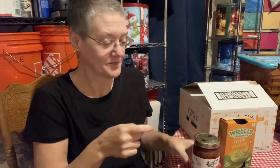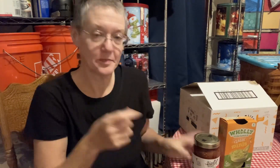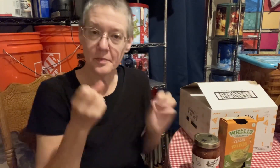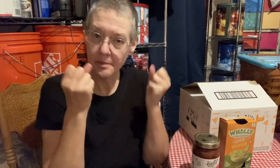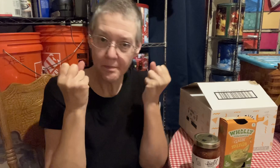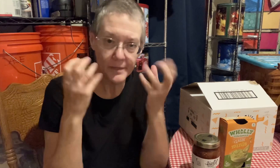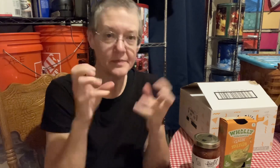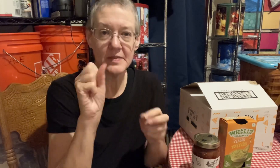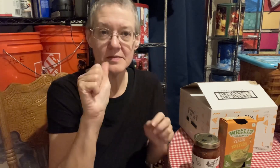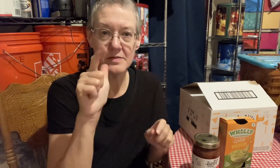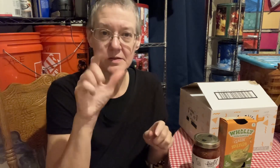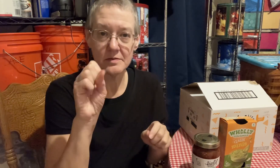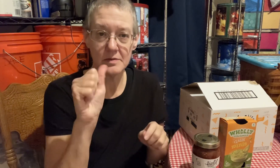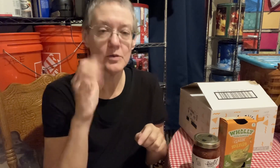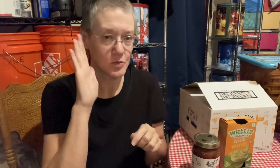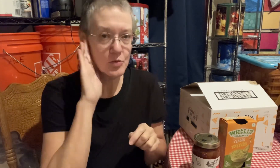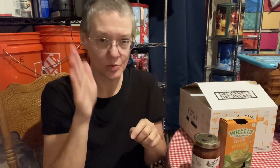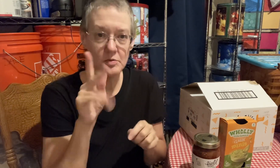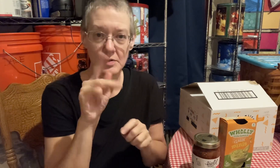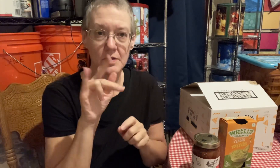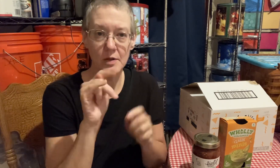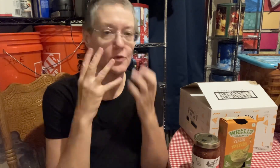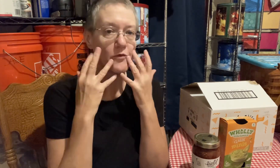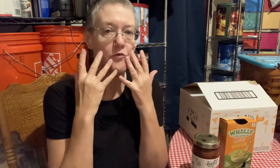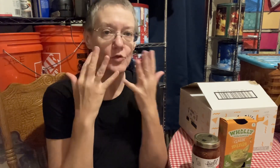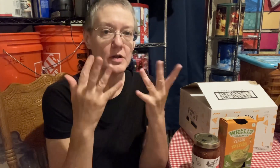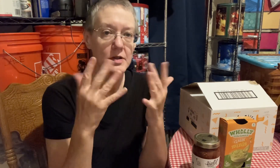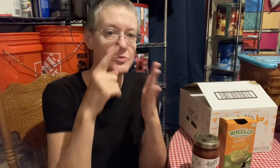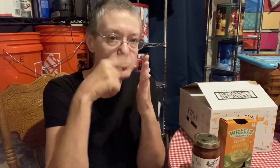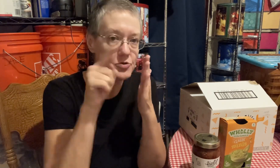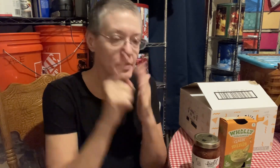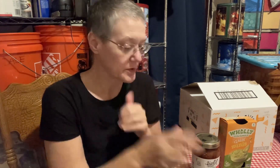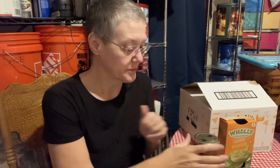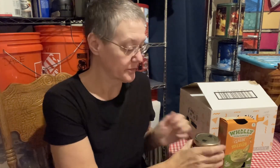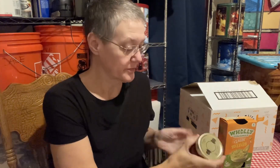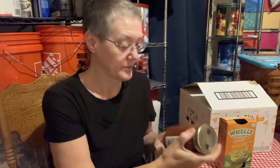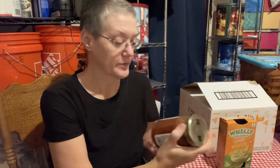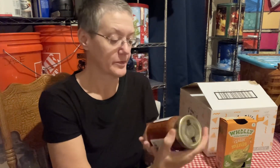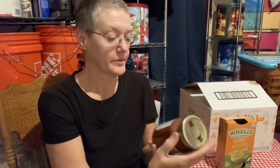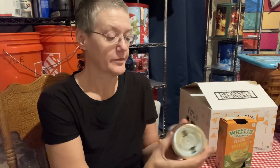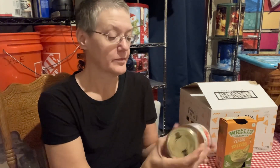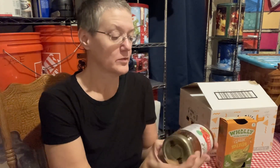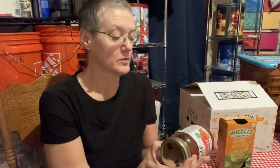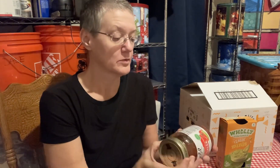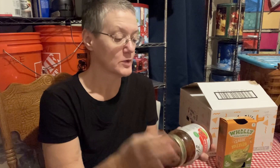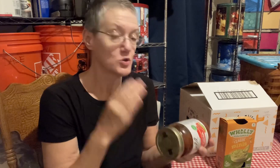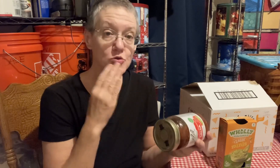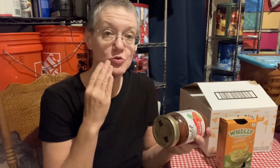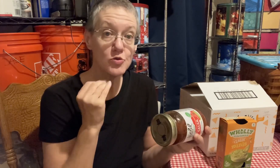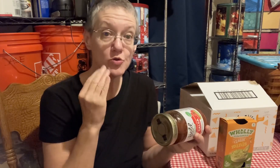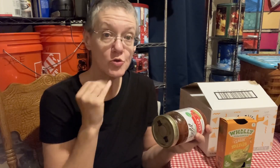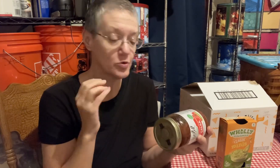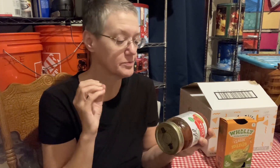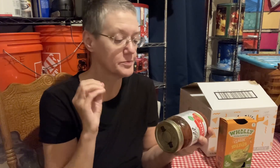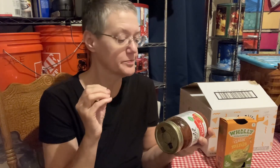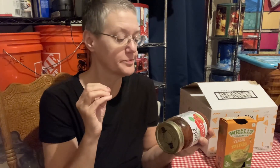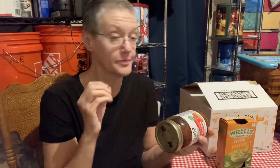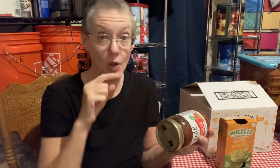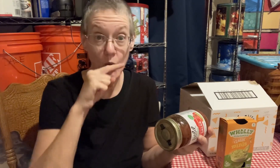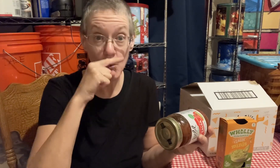Again, individual portion control helps. Now, most salsas will be keto friendly, but you need to check that there's no